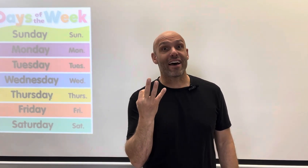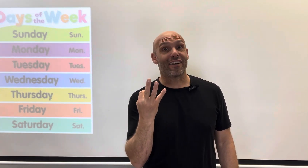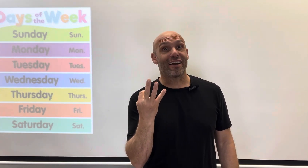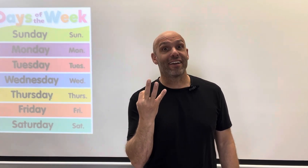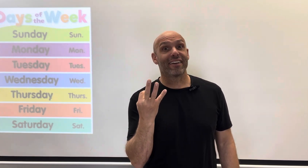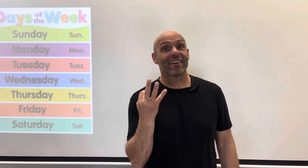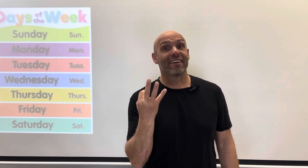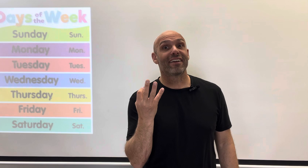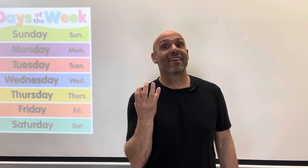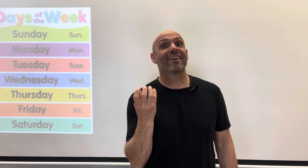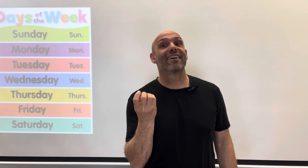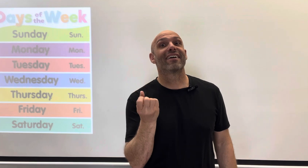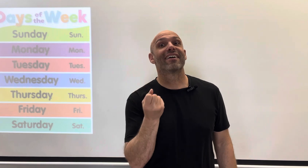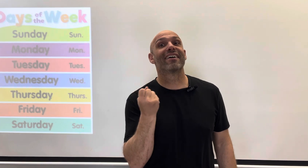Saturday.